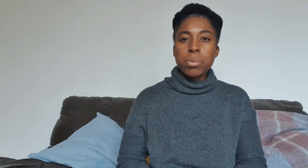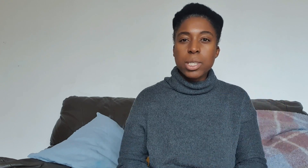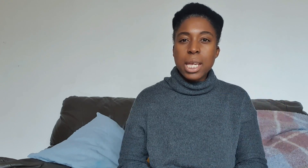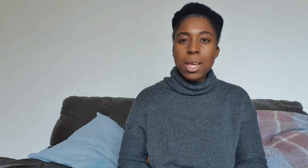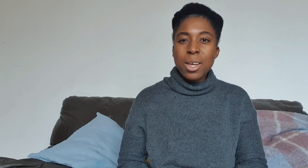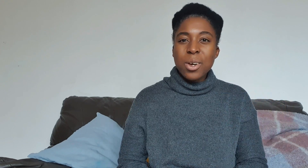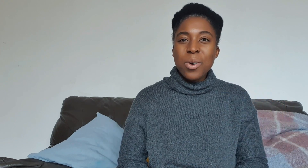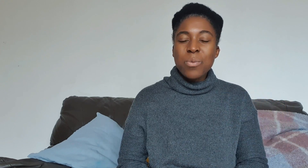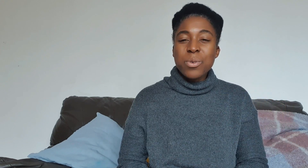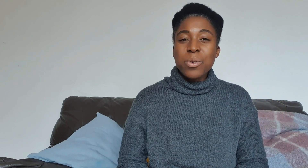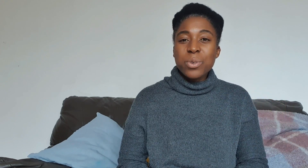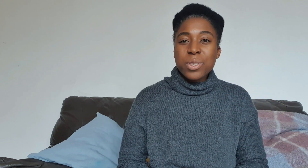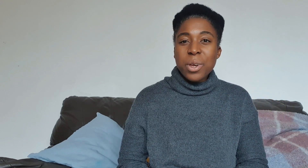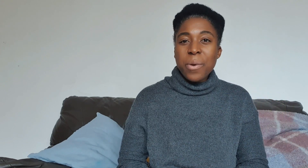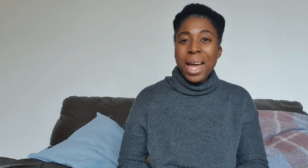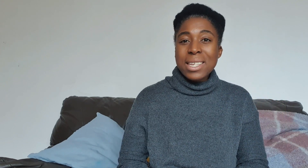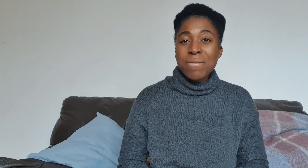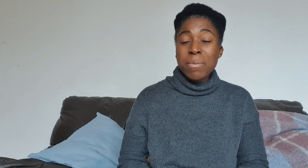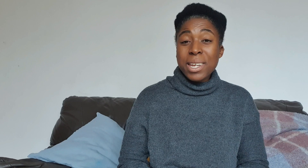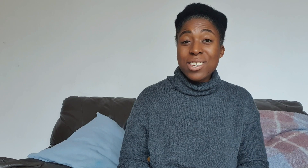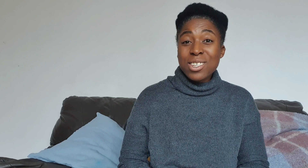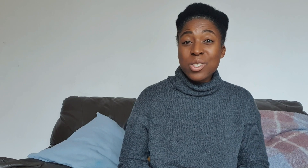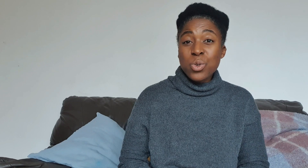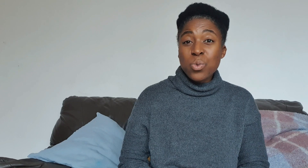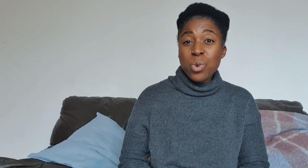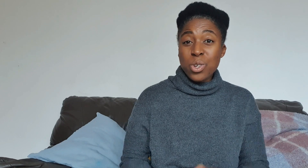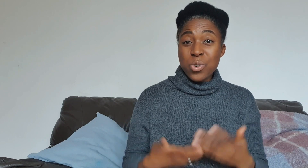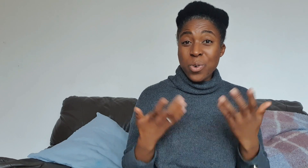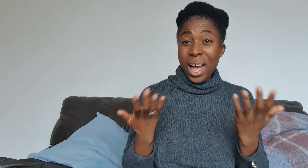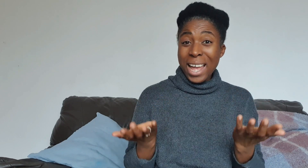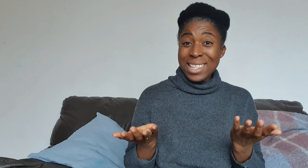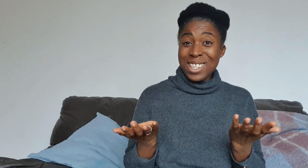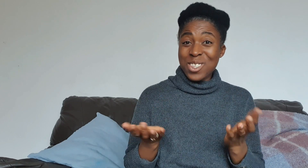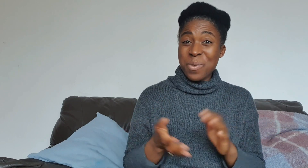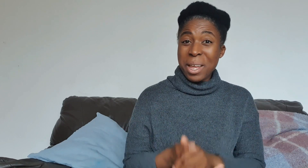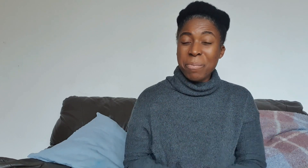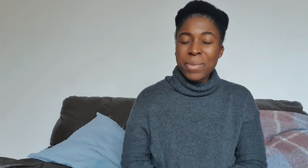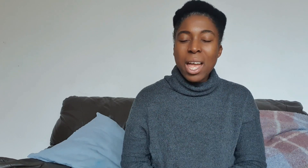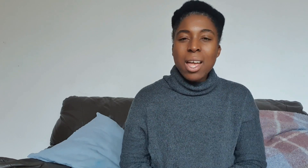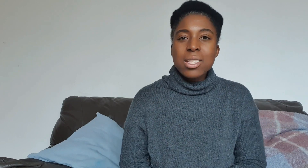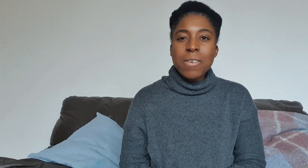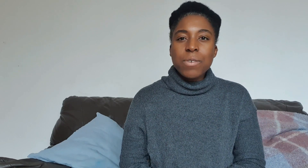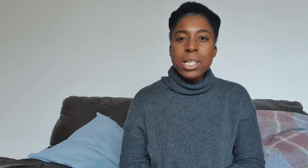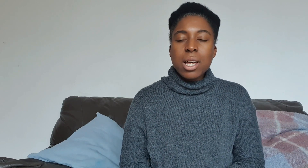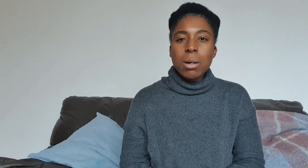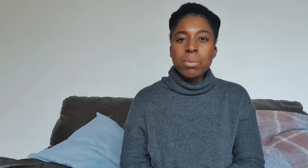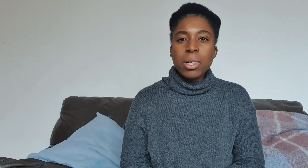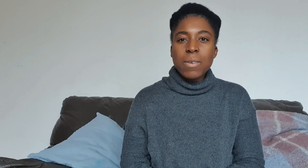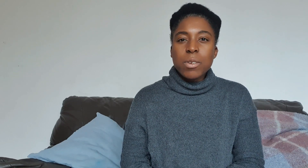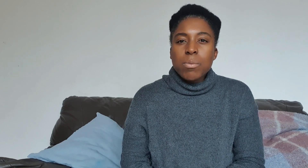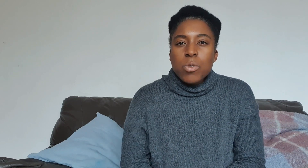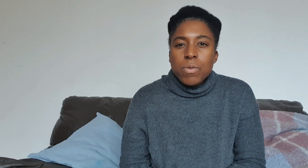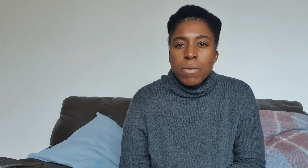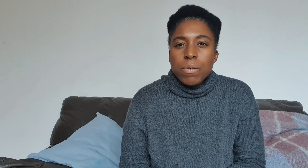body, will also add information to what your hands are doing. So for example, if you're moving